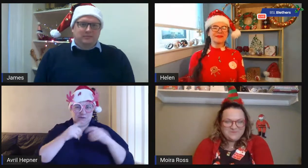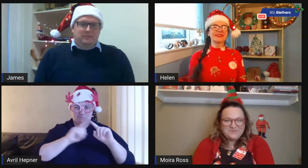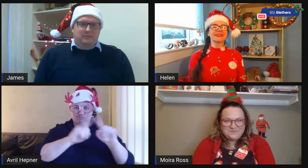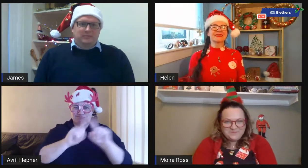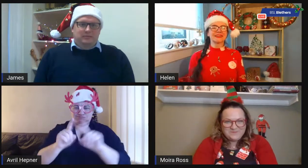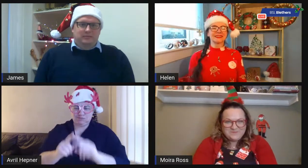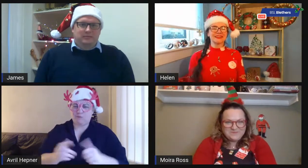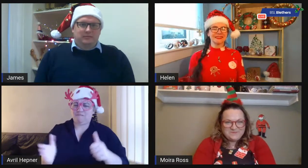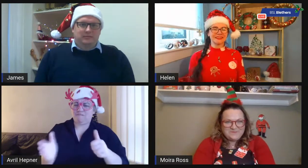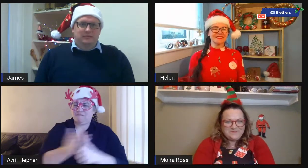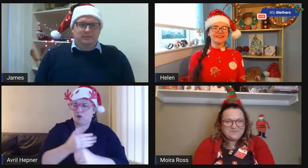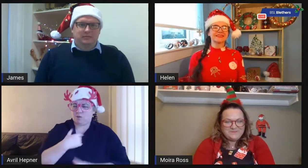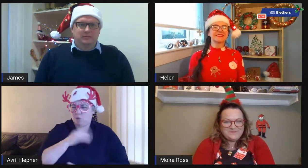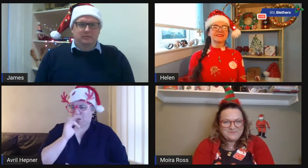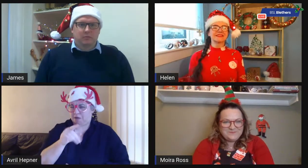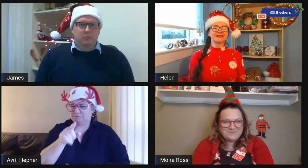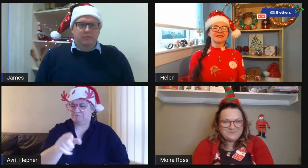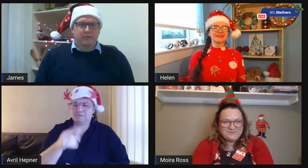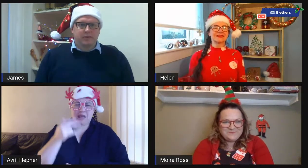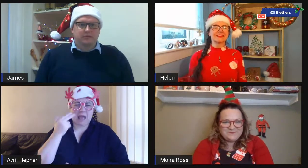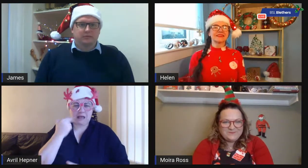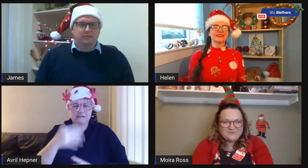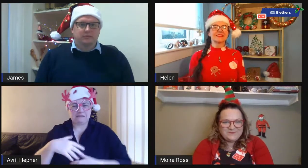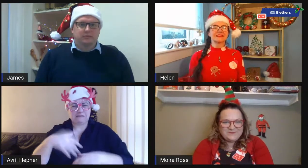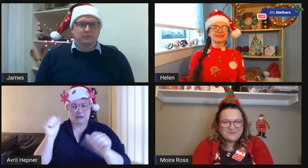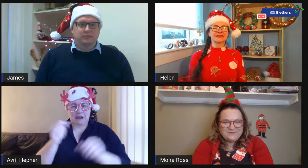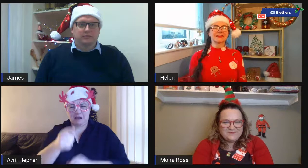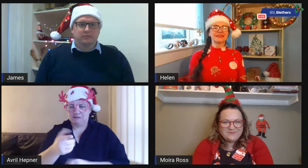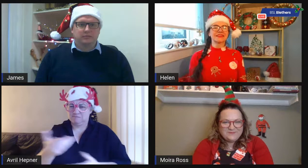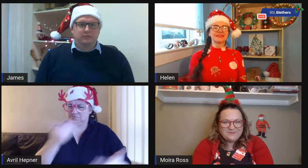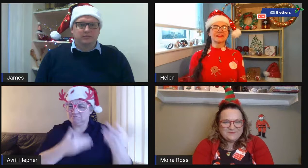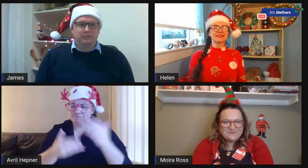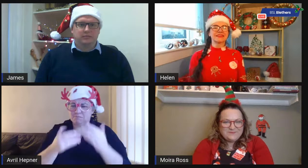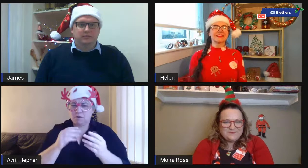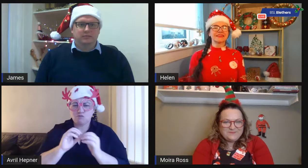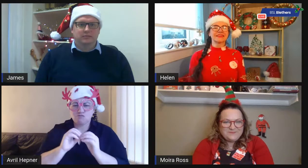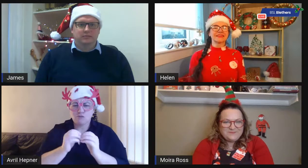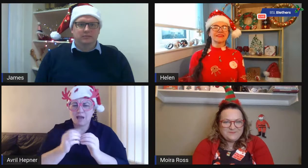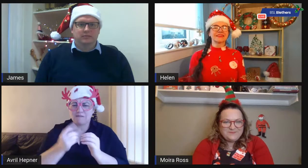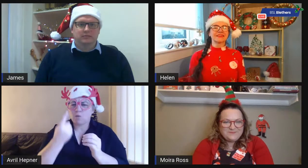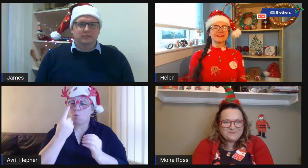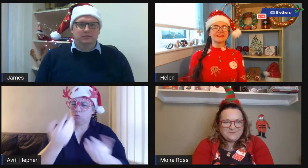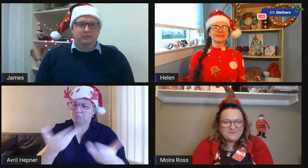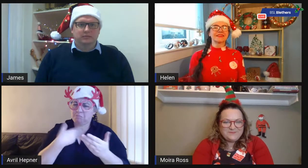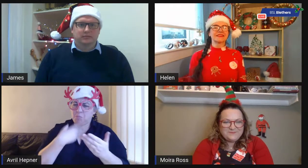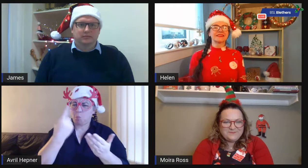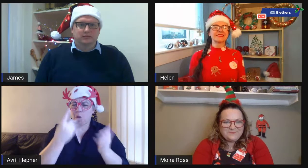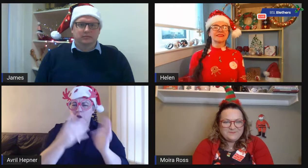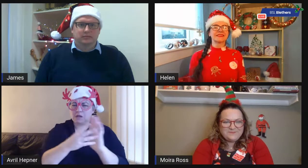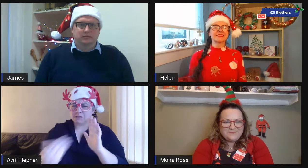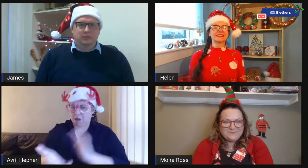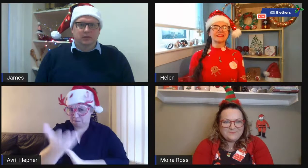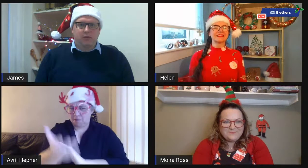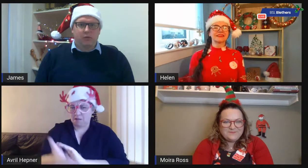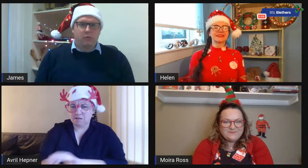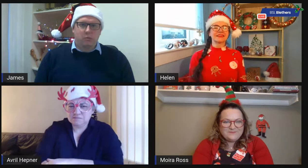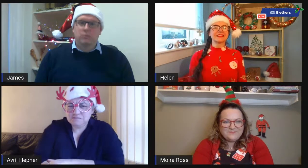Avril. Great. Well, that's quite a lot of the bases covered then. So let's perhaps go to Helen first. Can you tell us